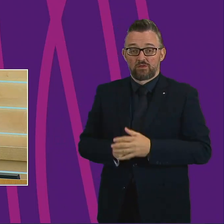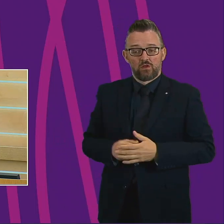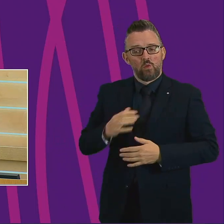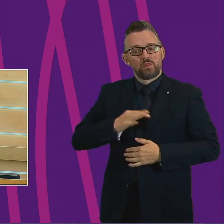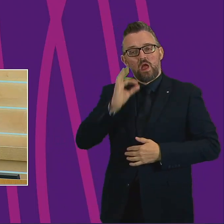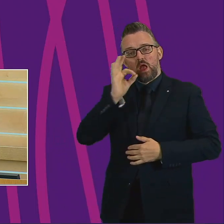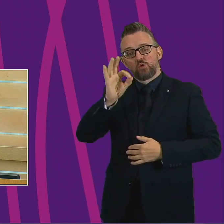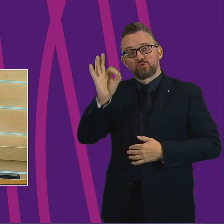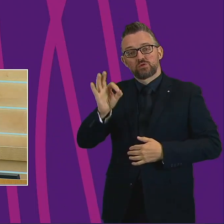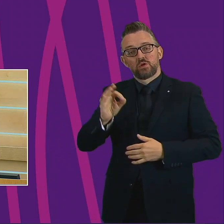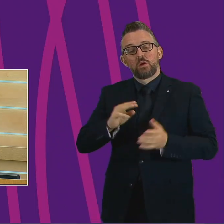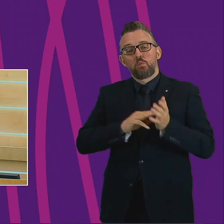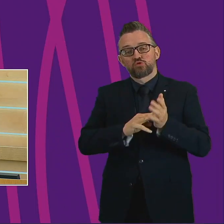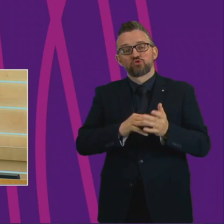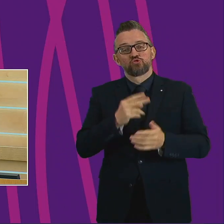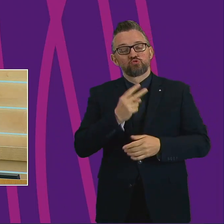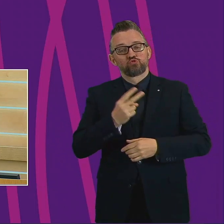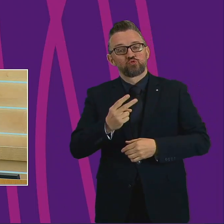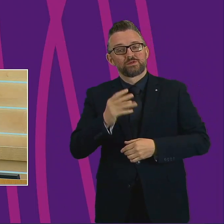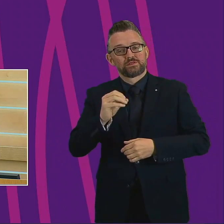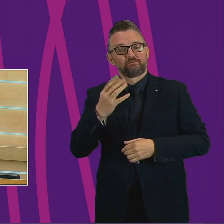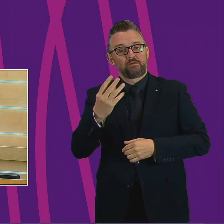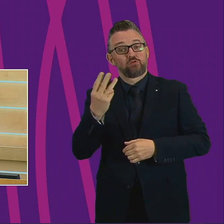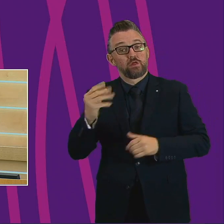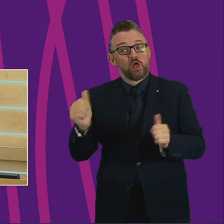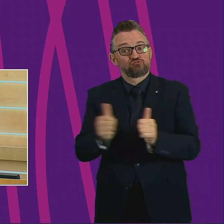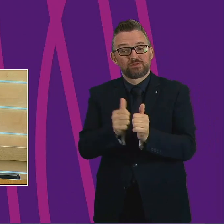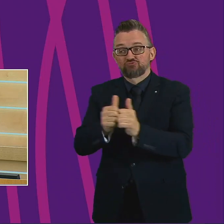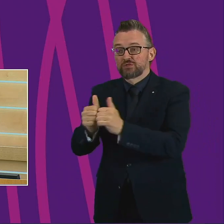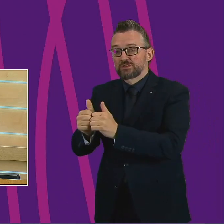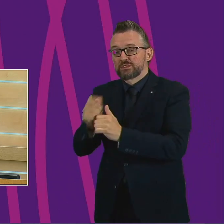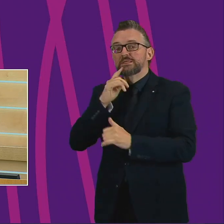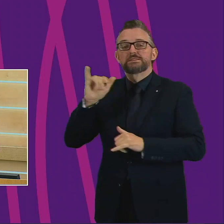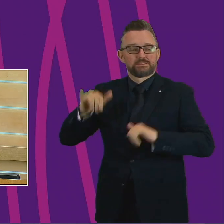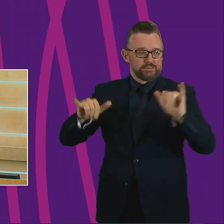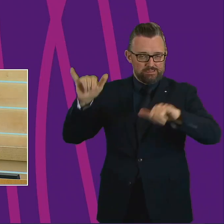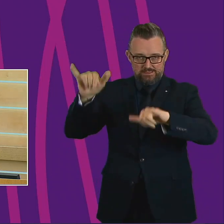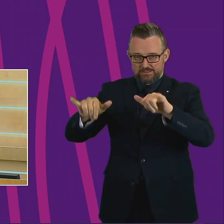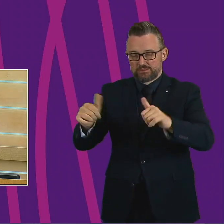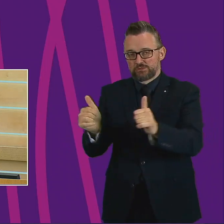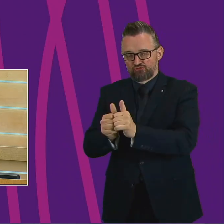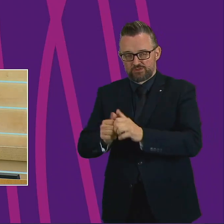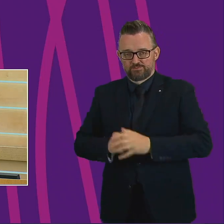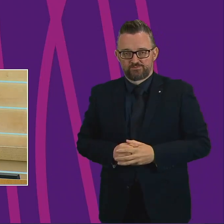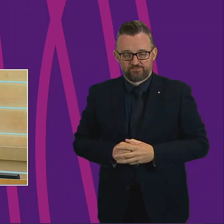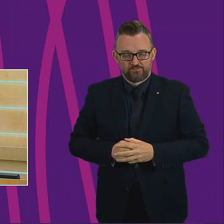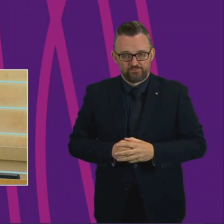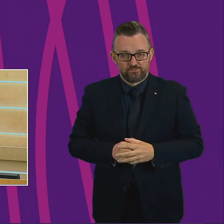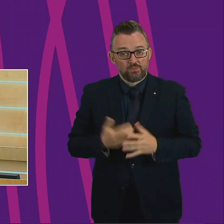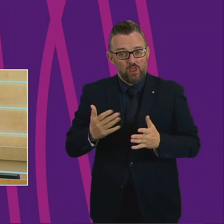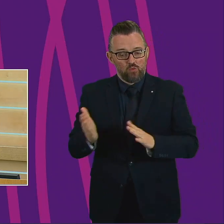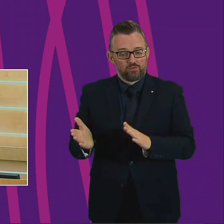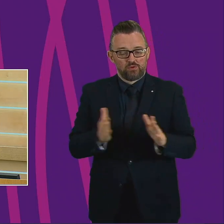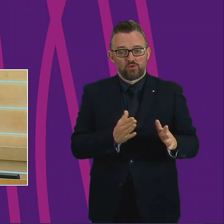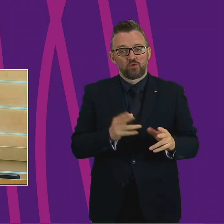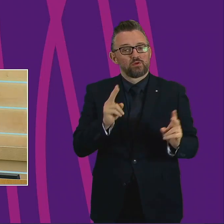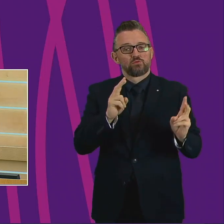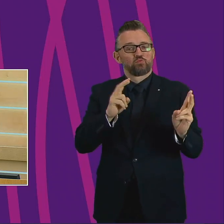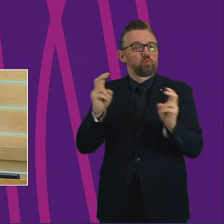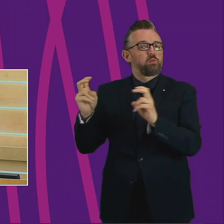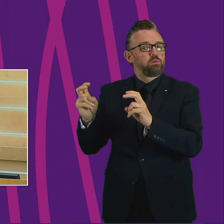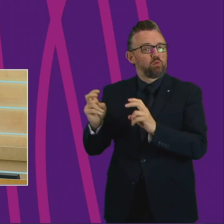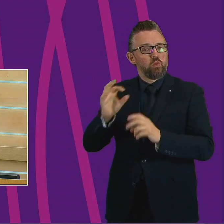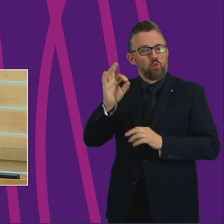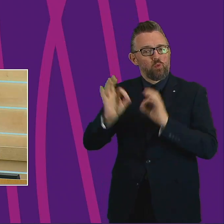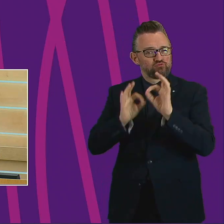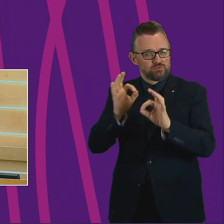that motion 22053 be agreed. Are we all agreed? Yes. We are agreed. Thank you. So we're going to turn now to topical questions.